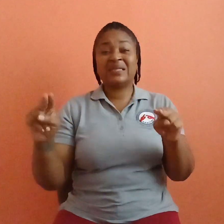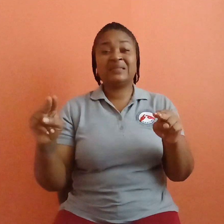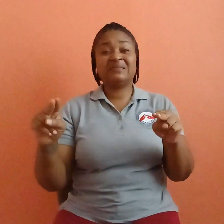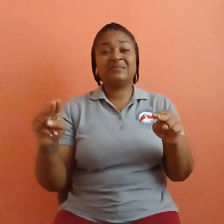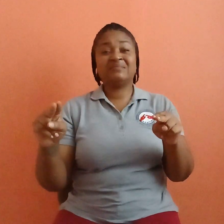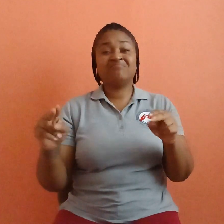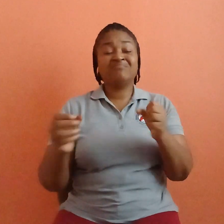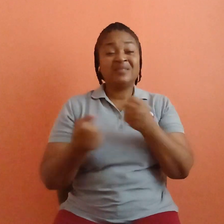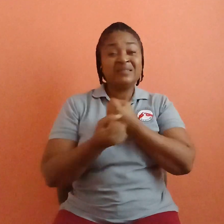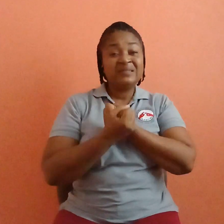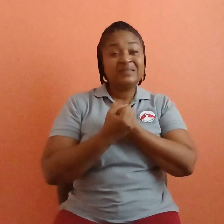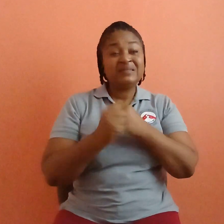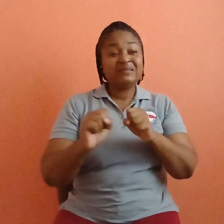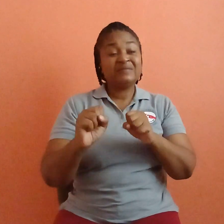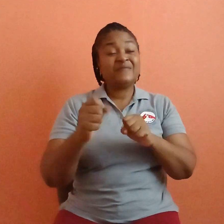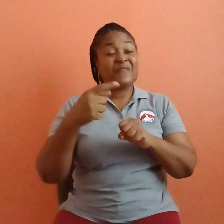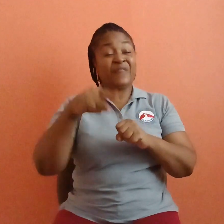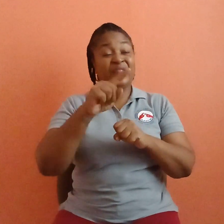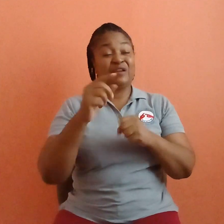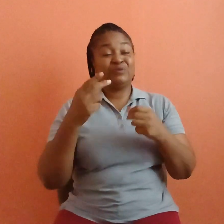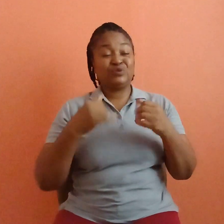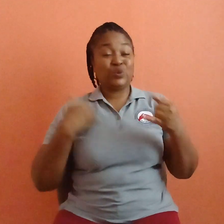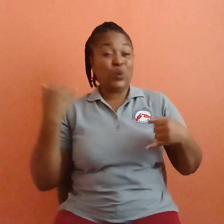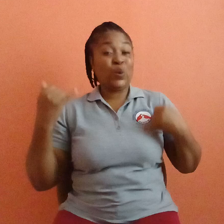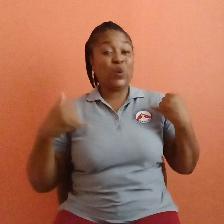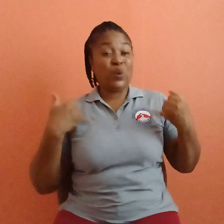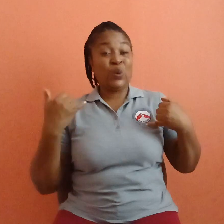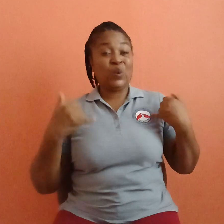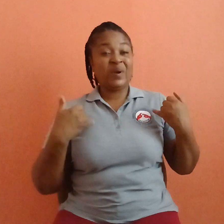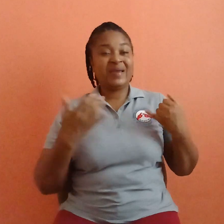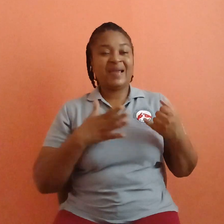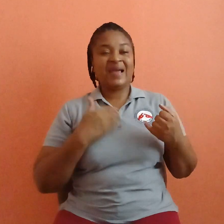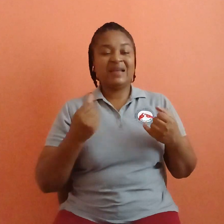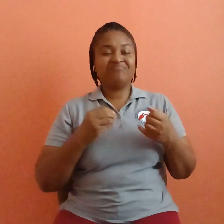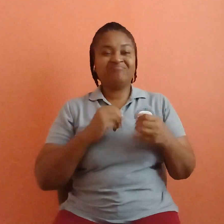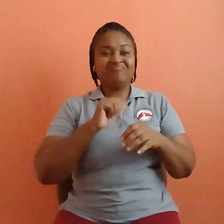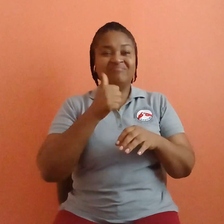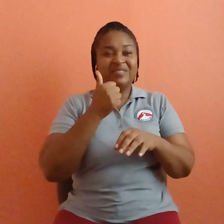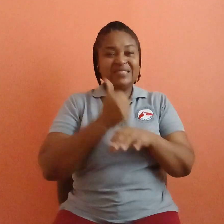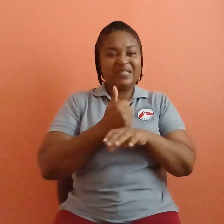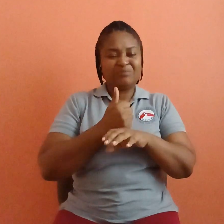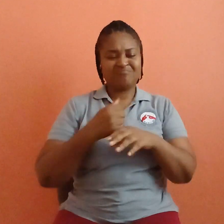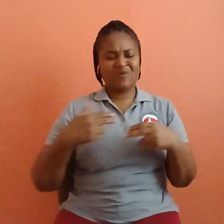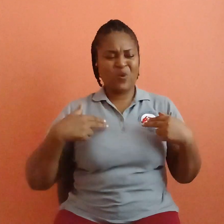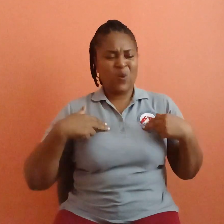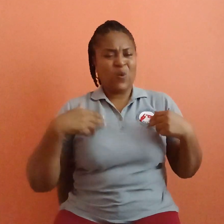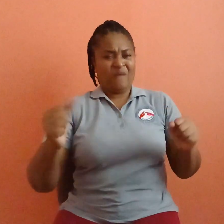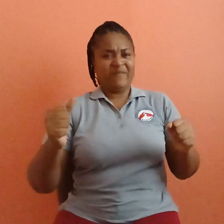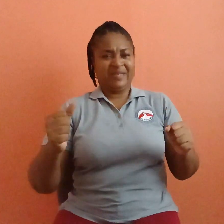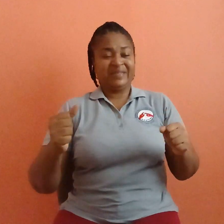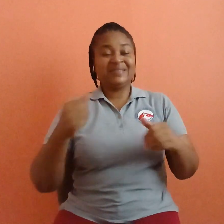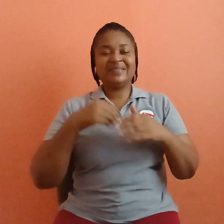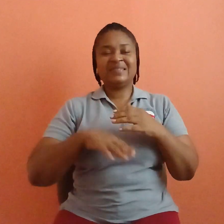preserve their joy, and plant seeds of confidence in their hearts.